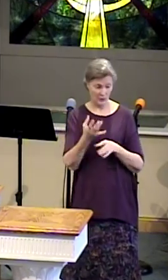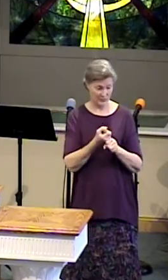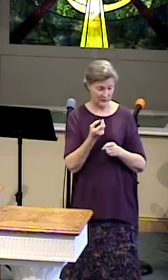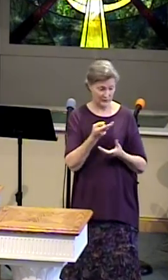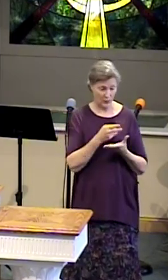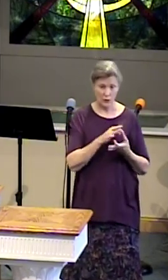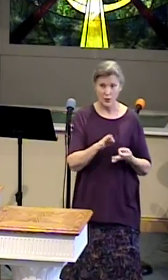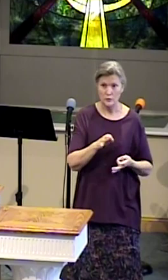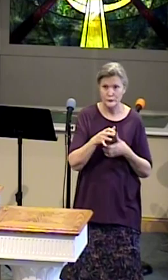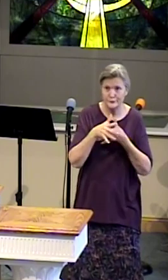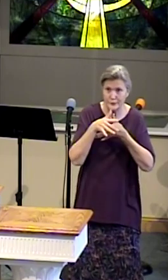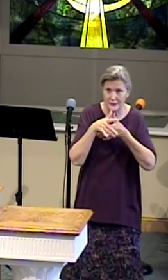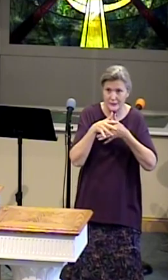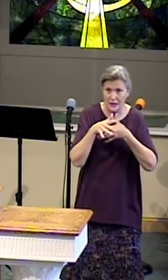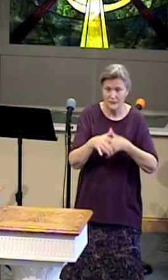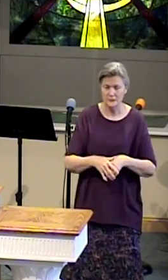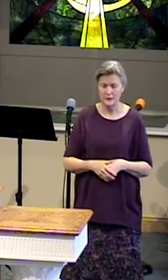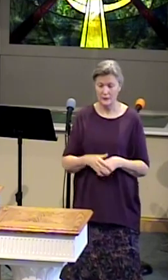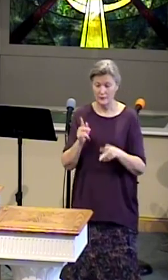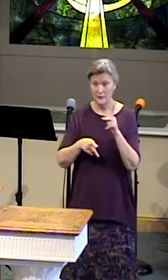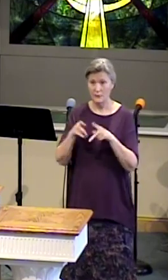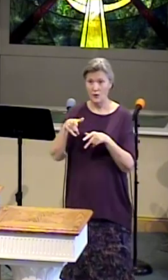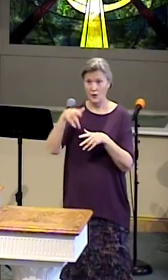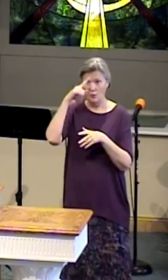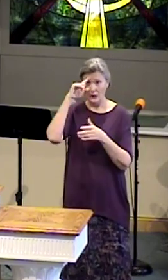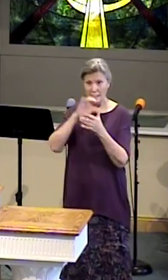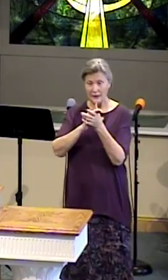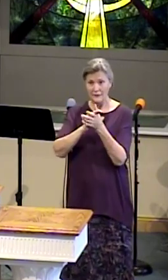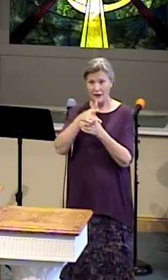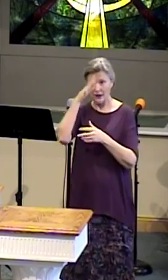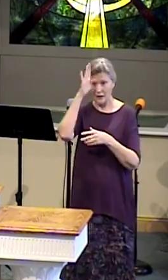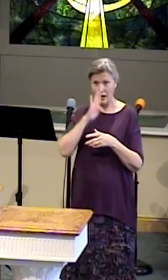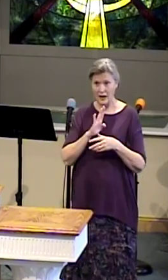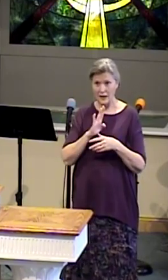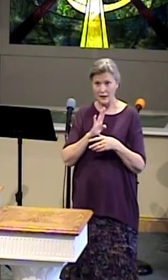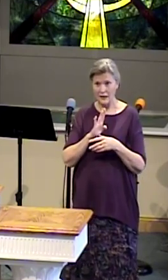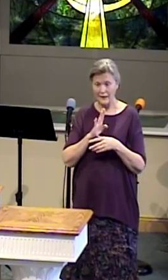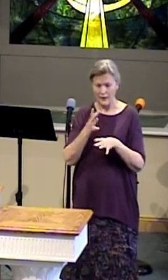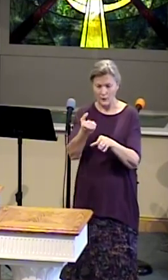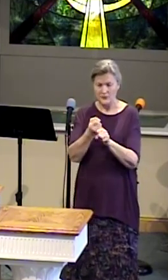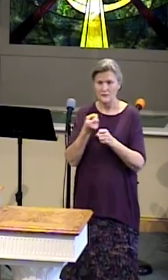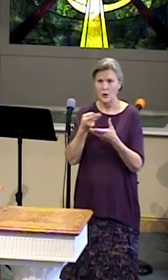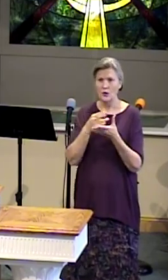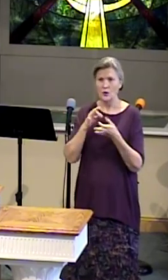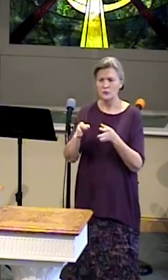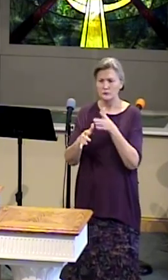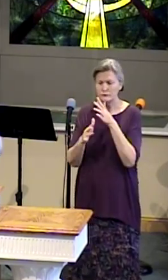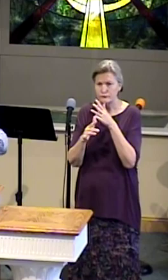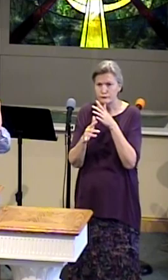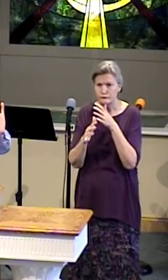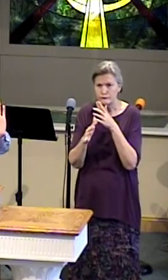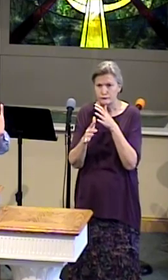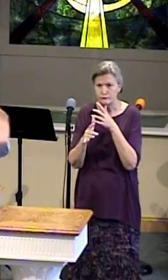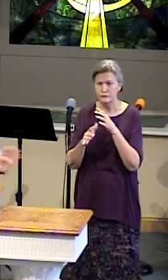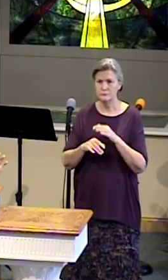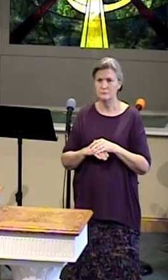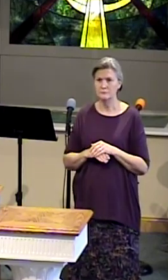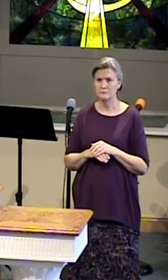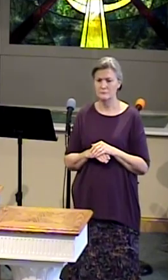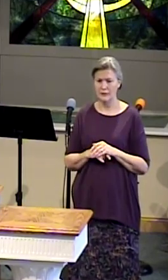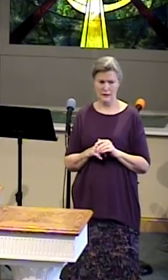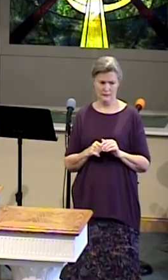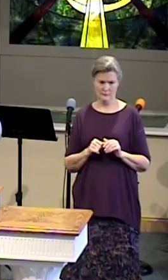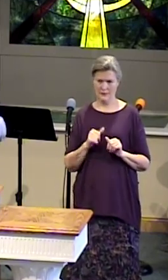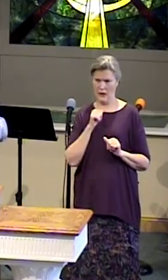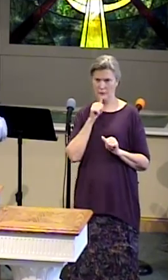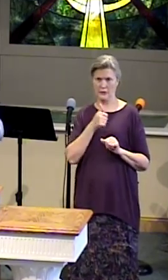Ghost, the people that believed on the Lord, when they did, they received the Holy Ghost speaking in tongues. He said, I wasn't going